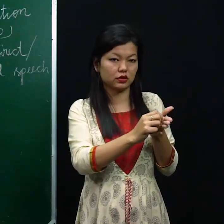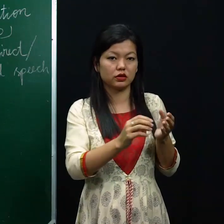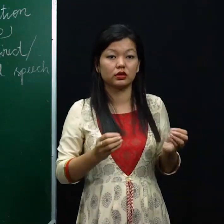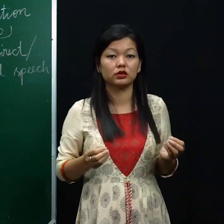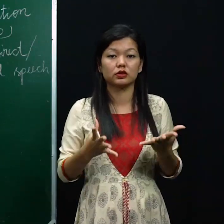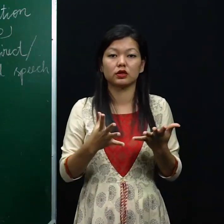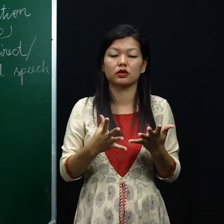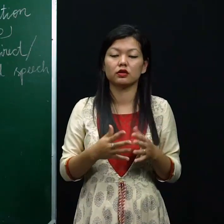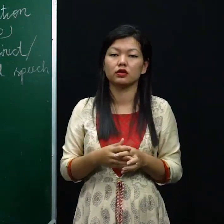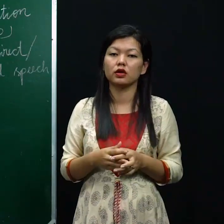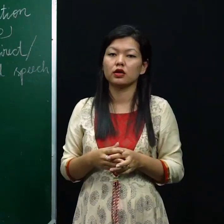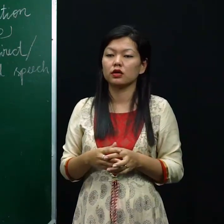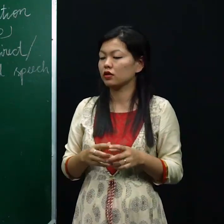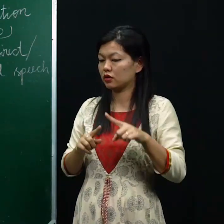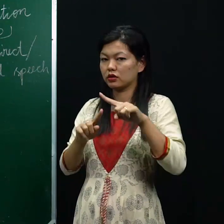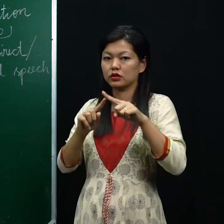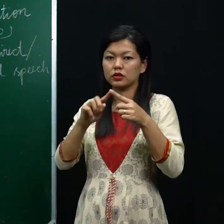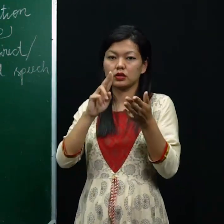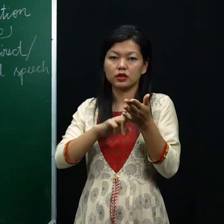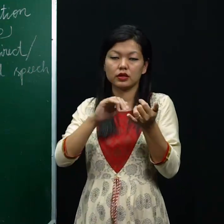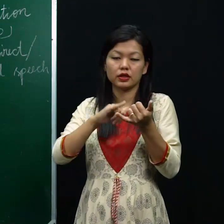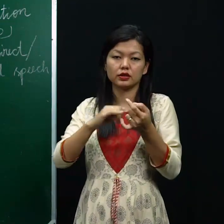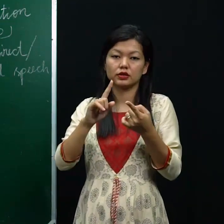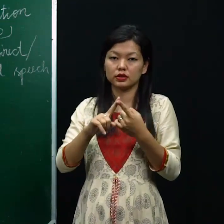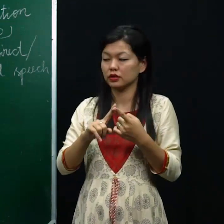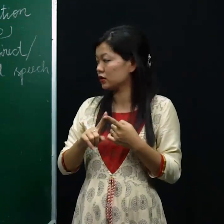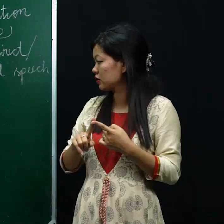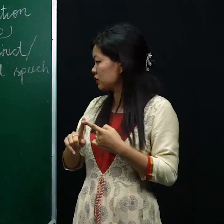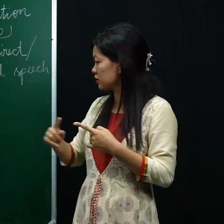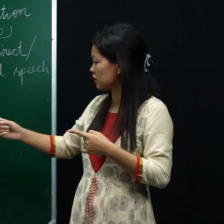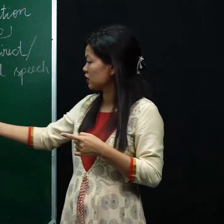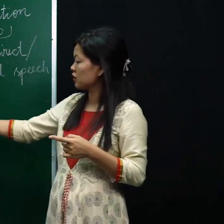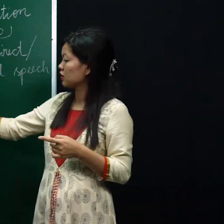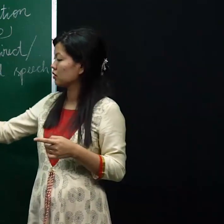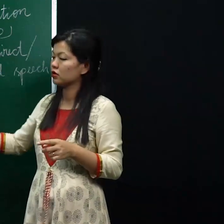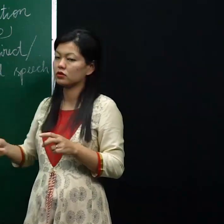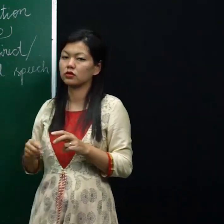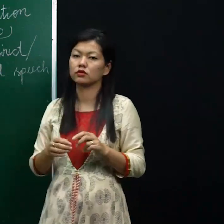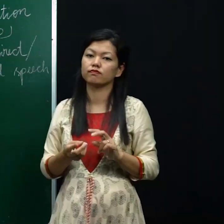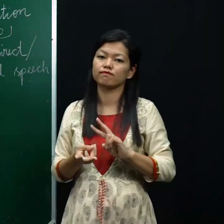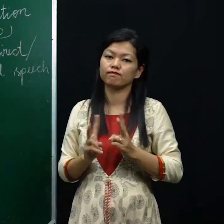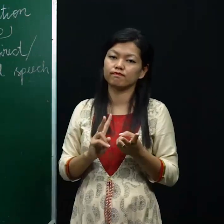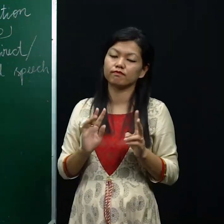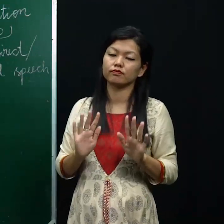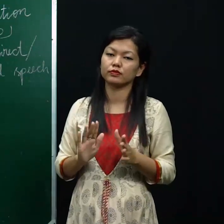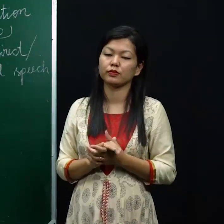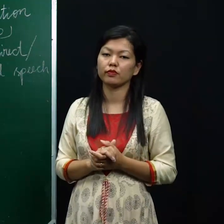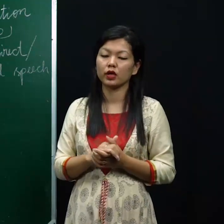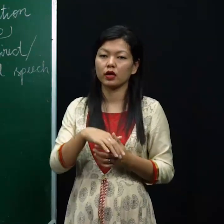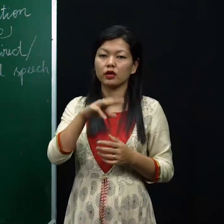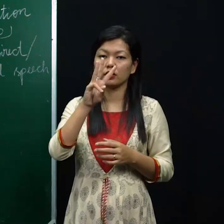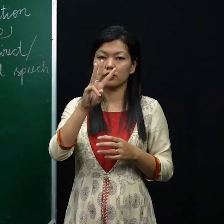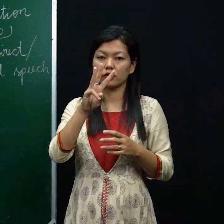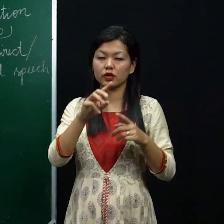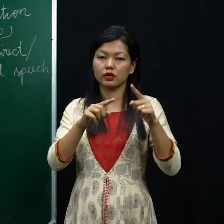presently, before, or it will be afterwards. That means we have three main tenses, the present, the